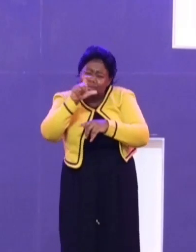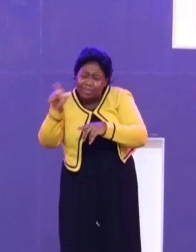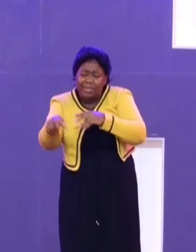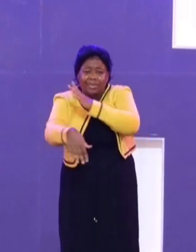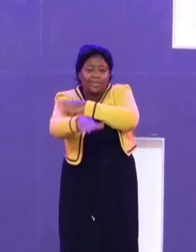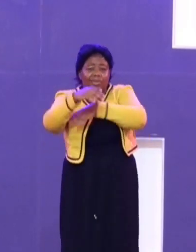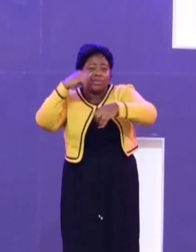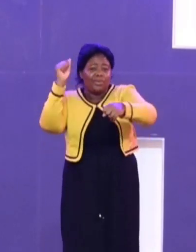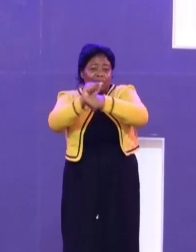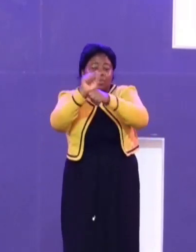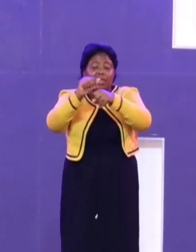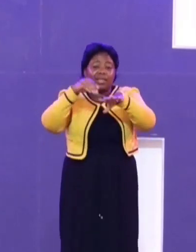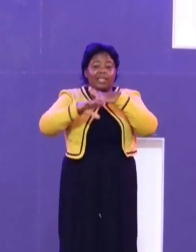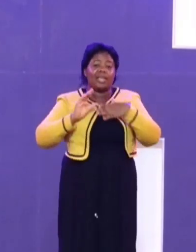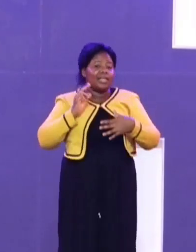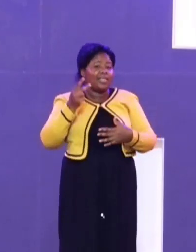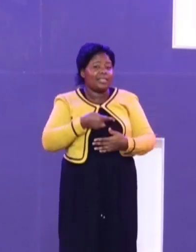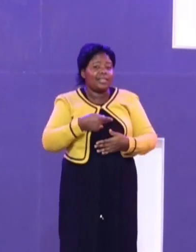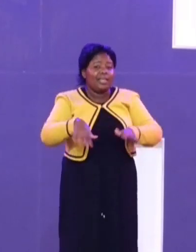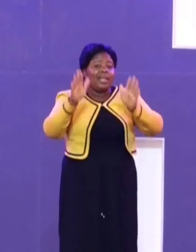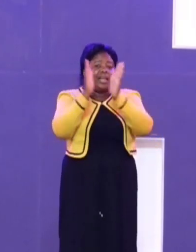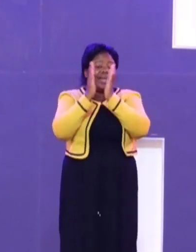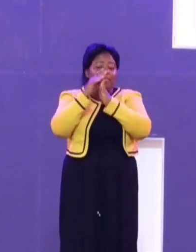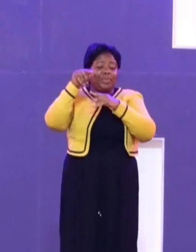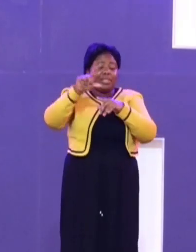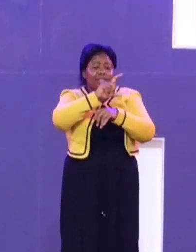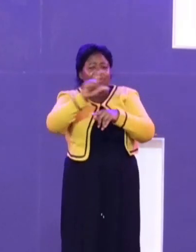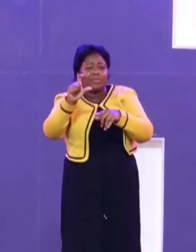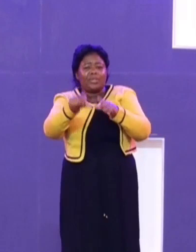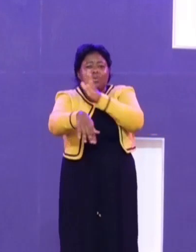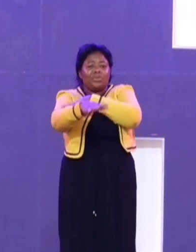I pray that this week the Lord may do nsaba wiiki eno Mukama akukolemu omulimu